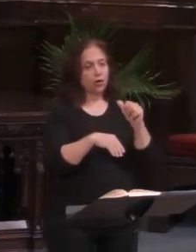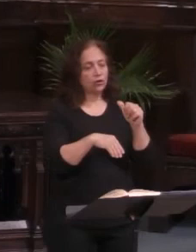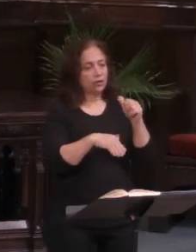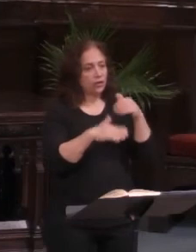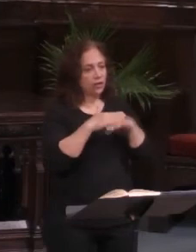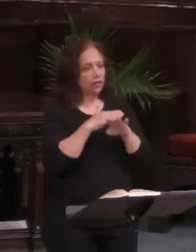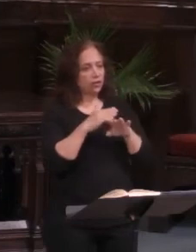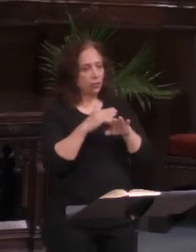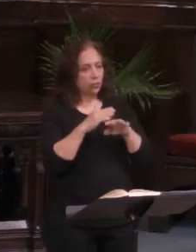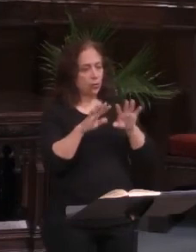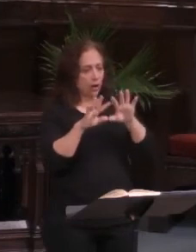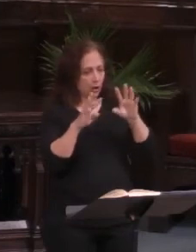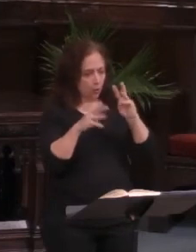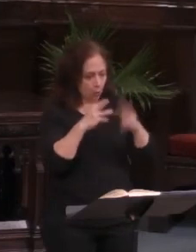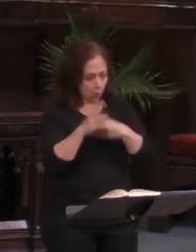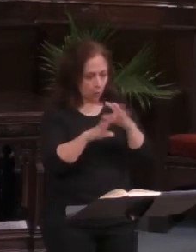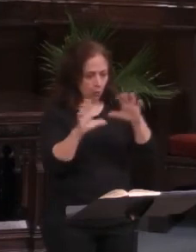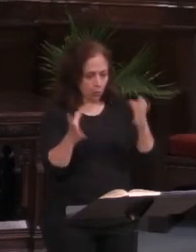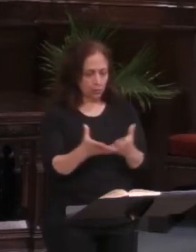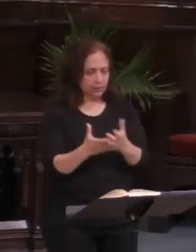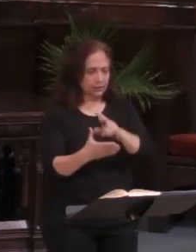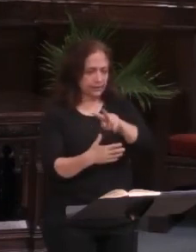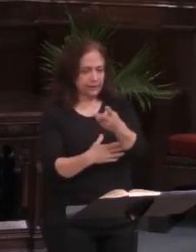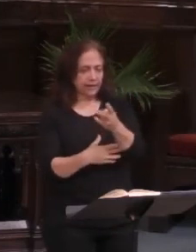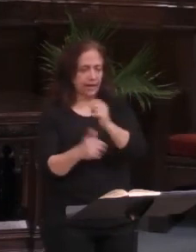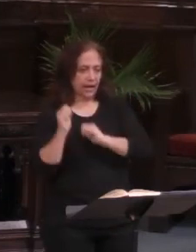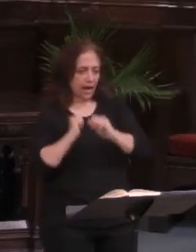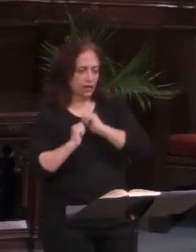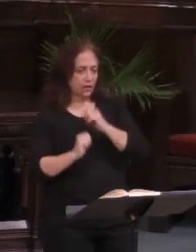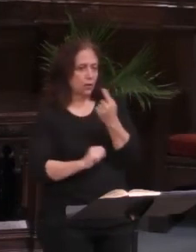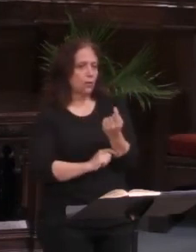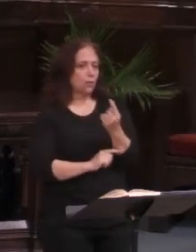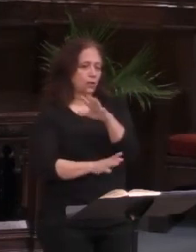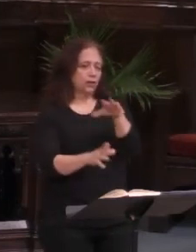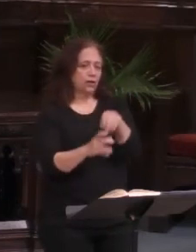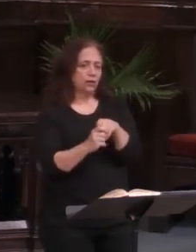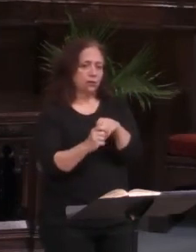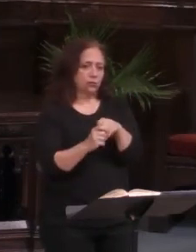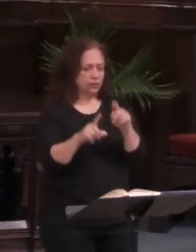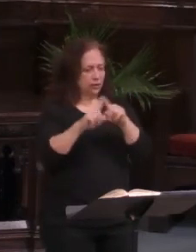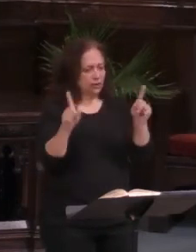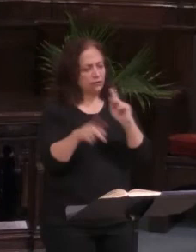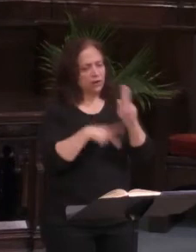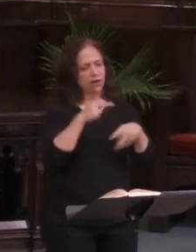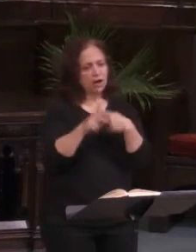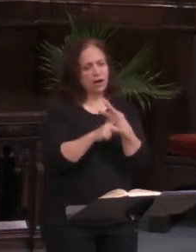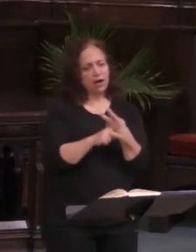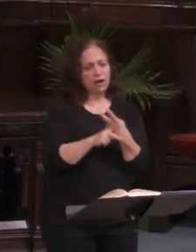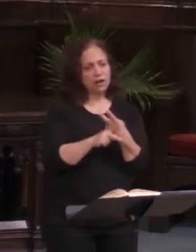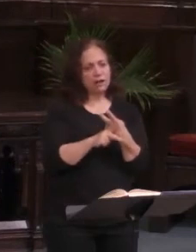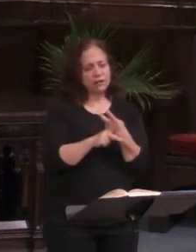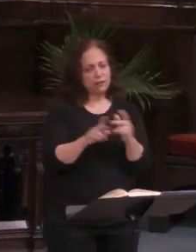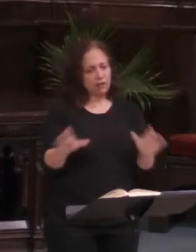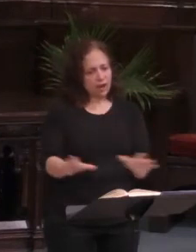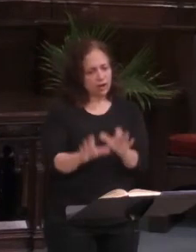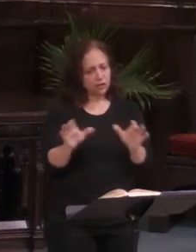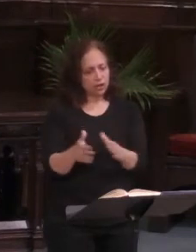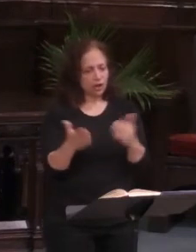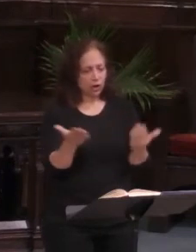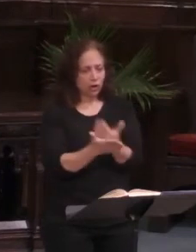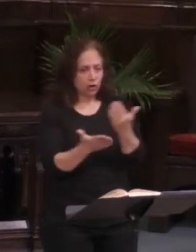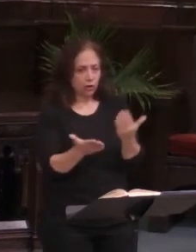global second act, one that includes different kinds of action and